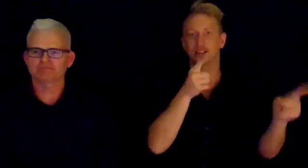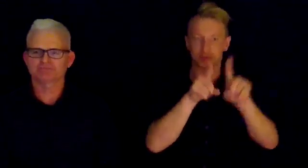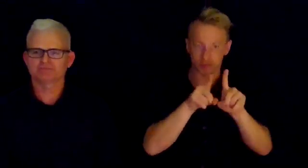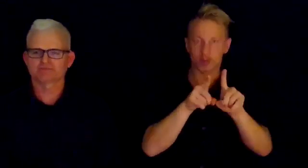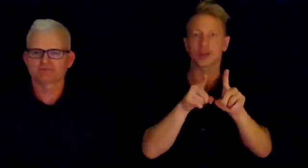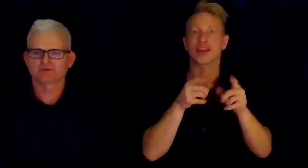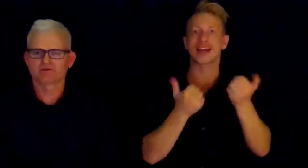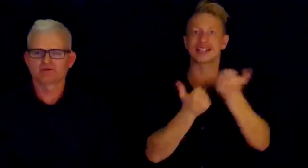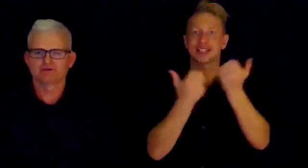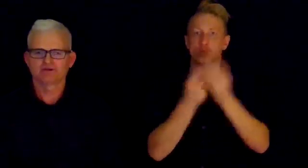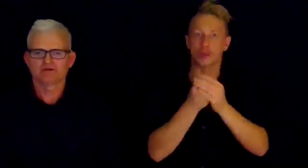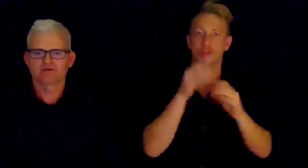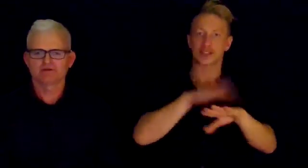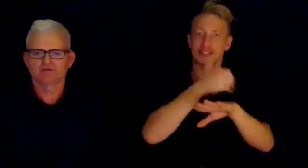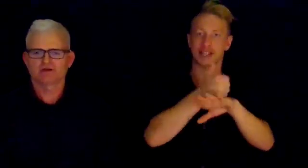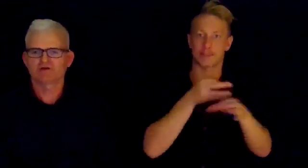plan.